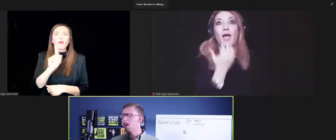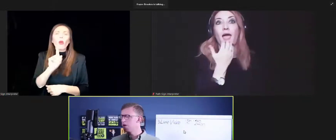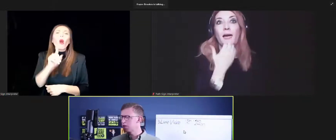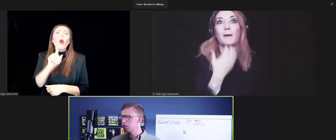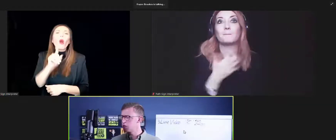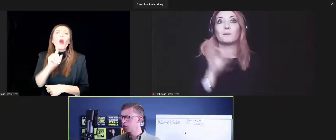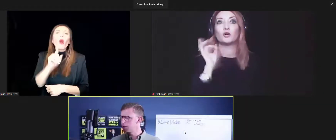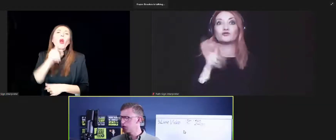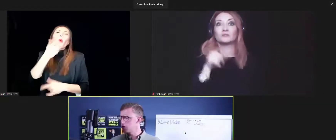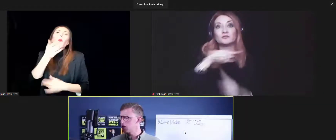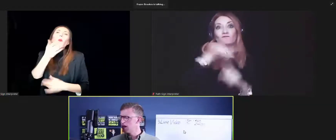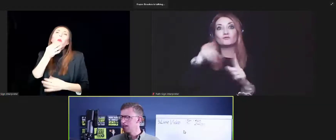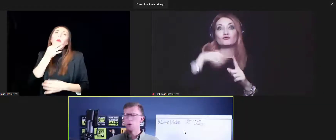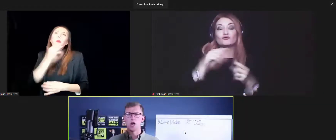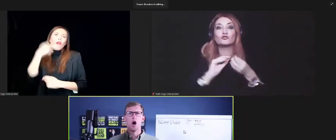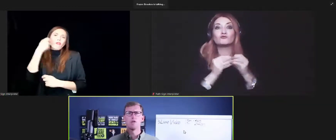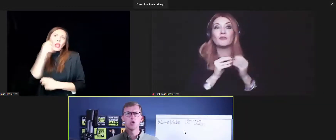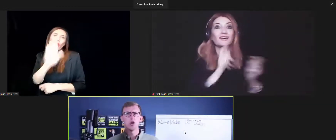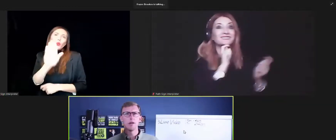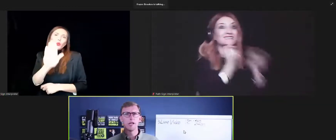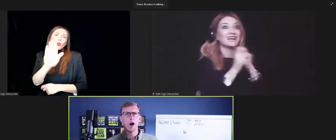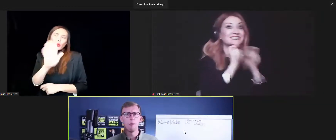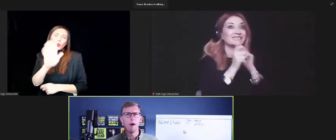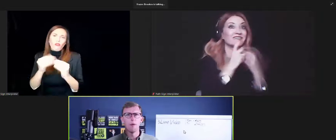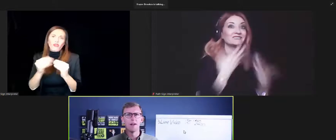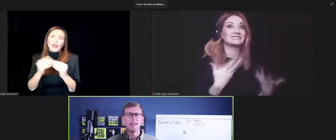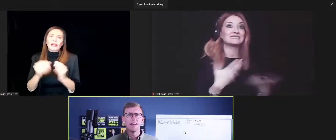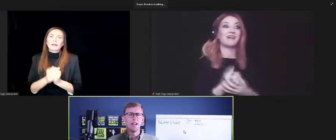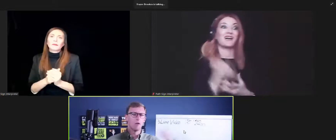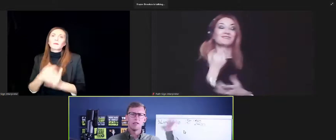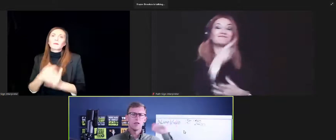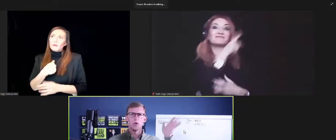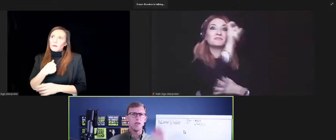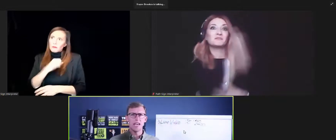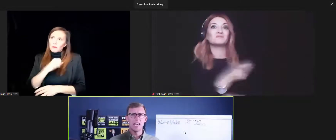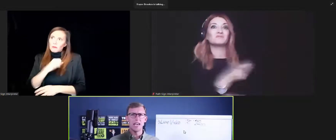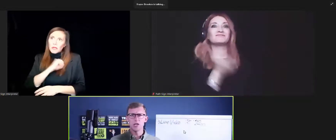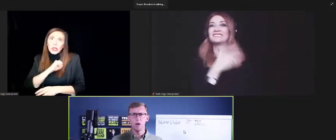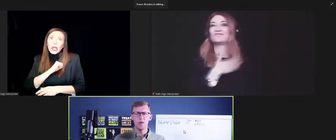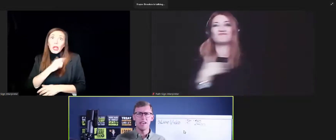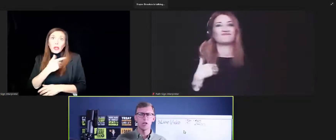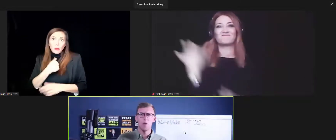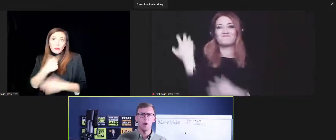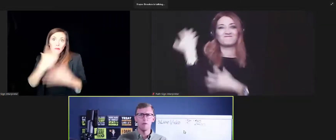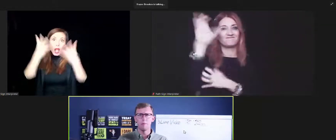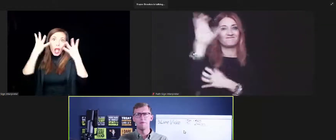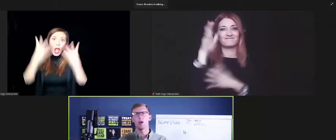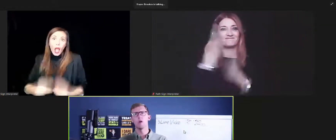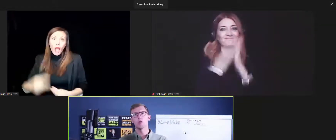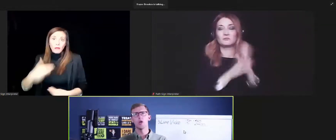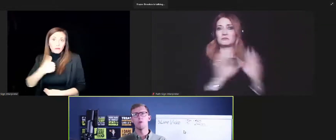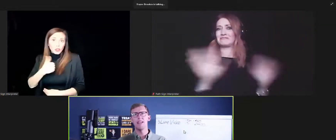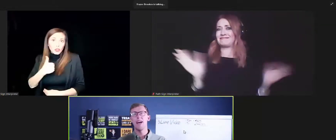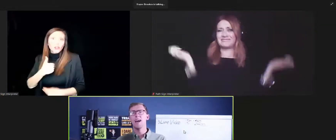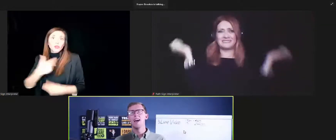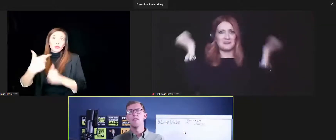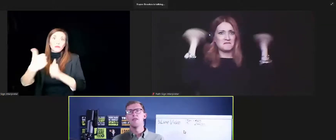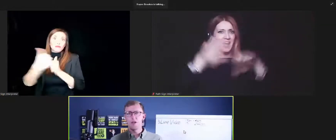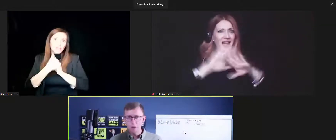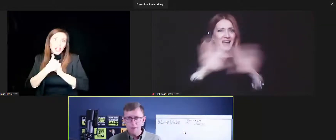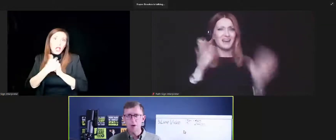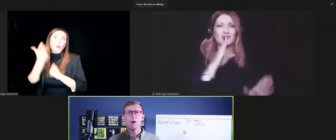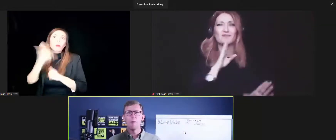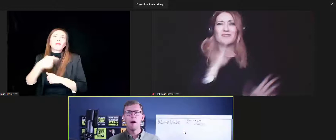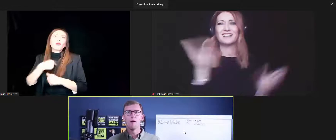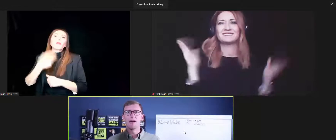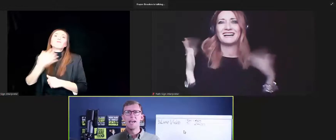no. It's because a lot of us saw you at GoPro and, and 2 years ago, 3 years ago, whatever, we've been following you on social media. The reason why I was